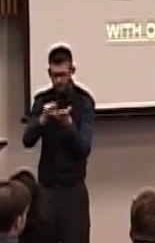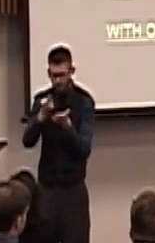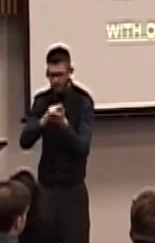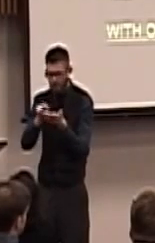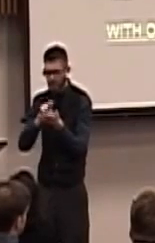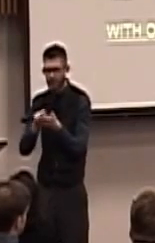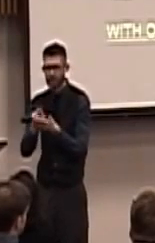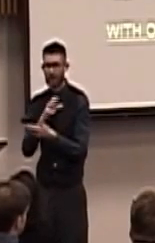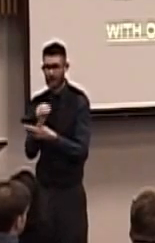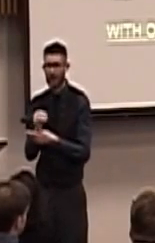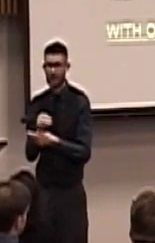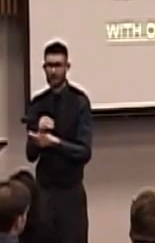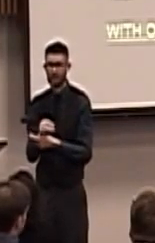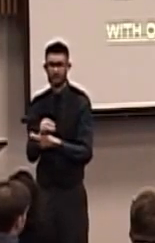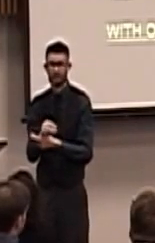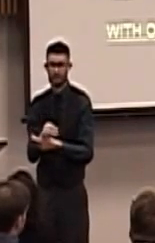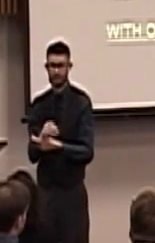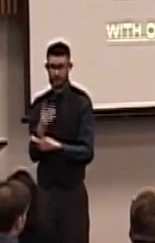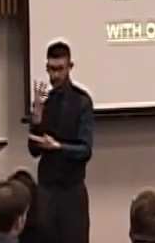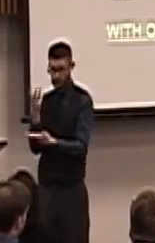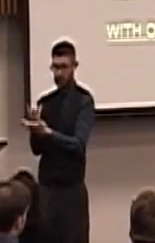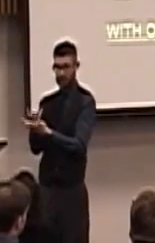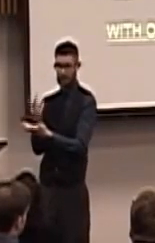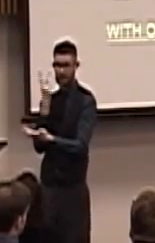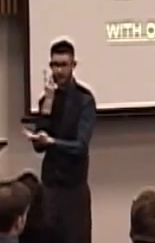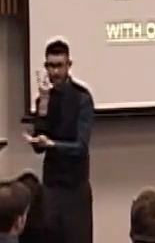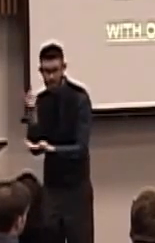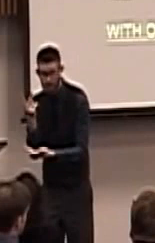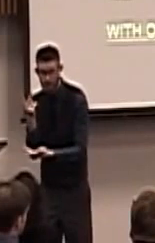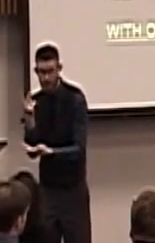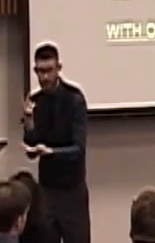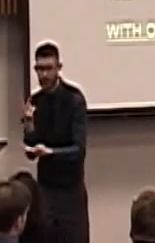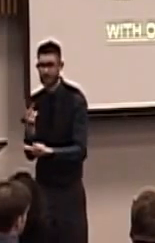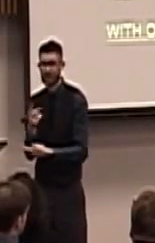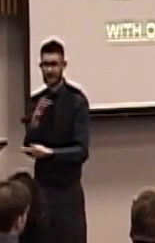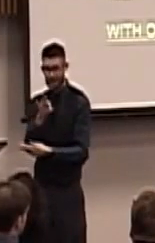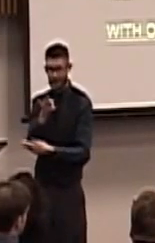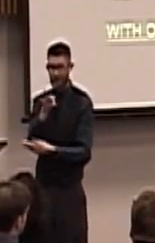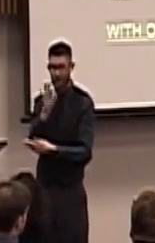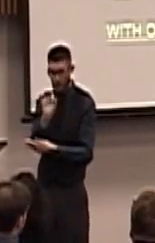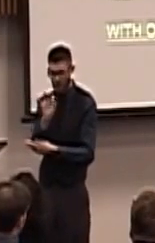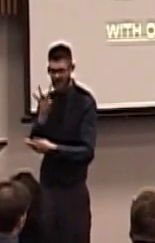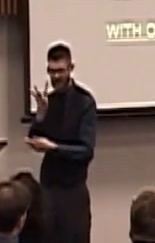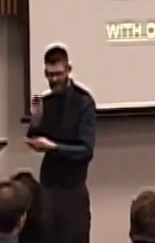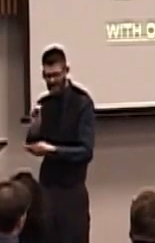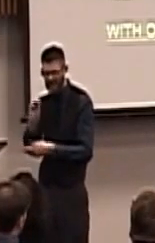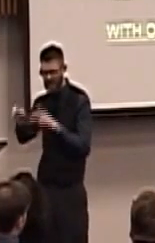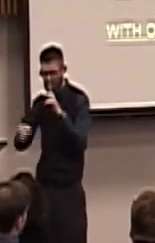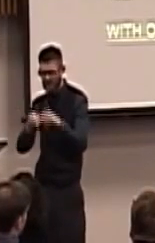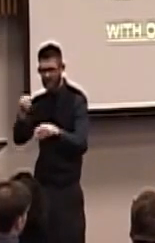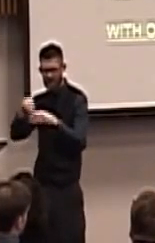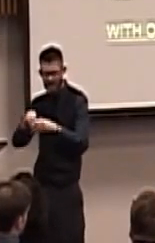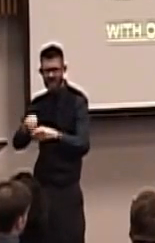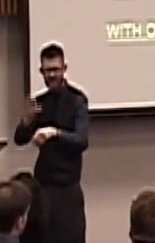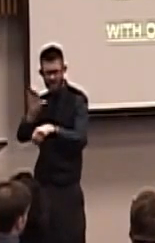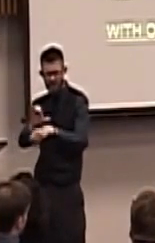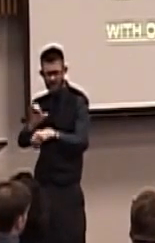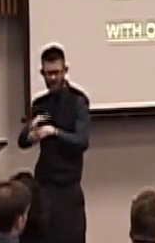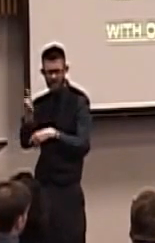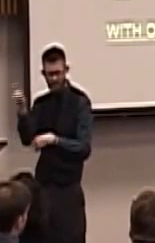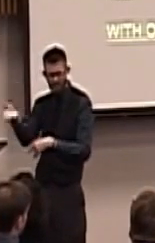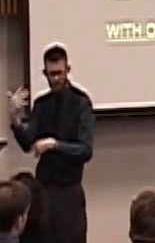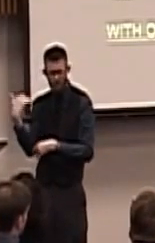witnessed 980 in the assemblies in different places. And these are some of the